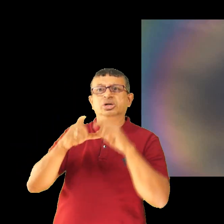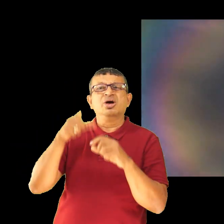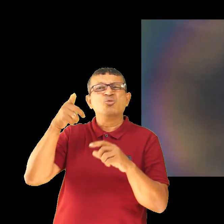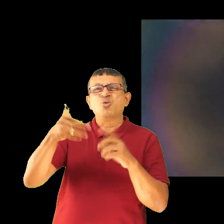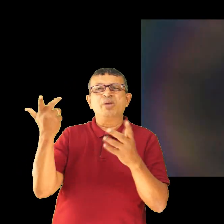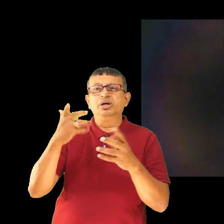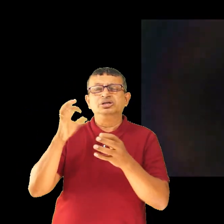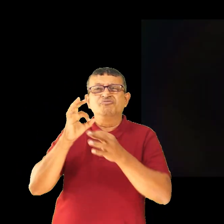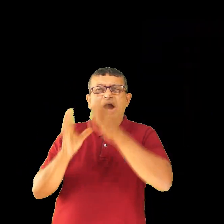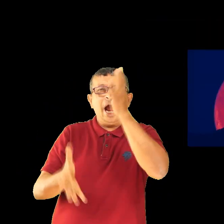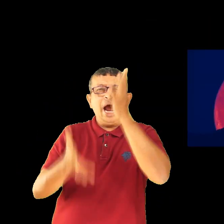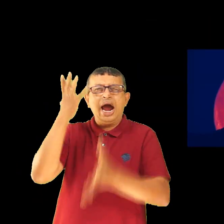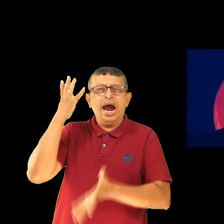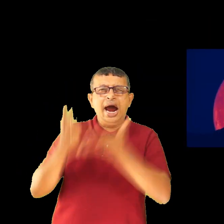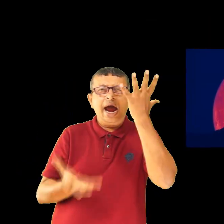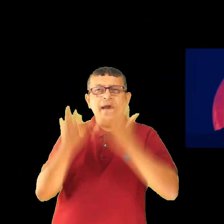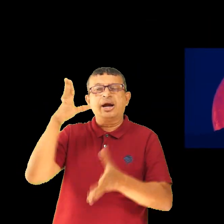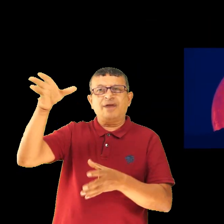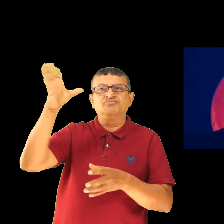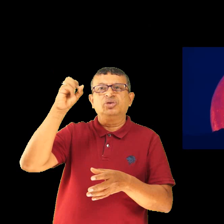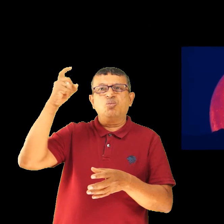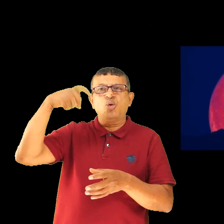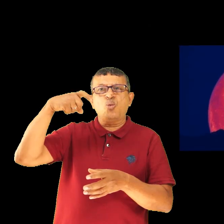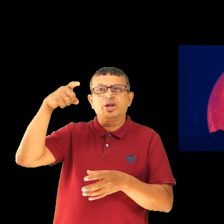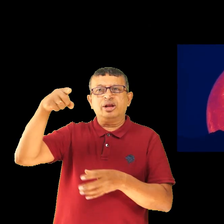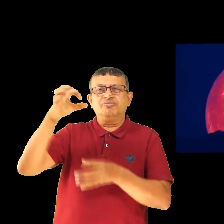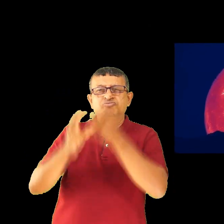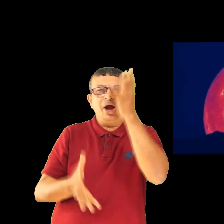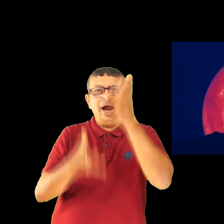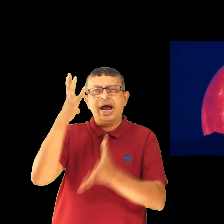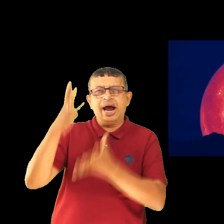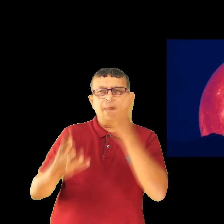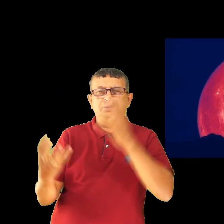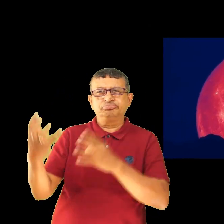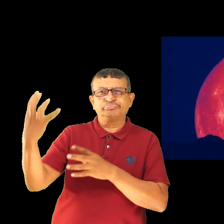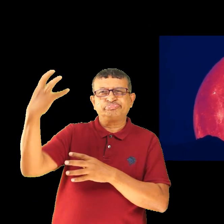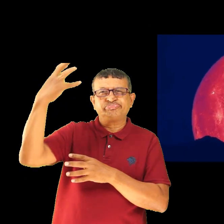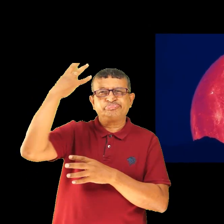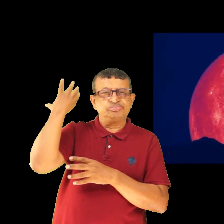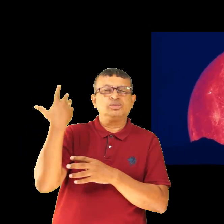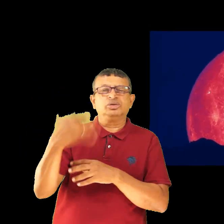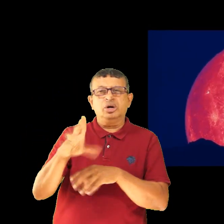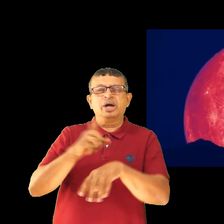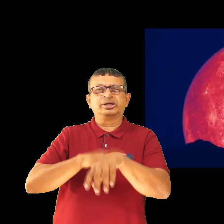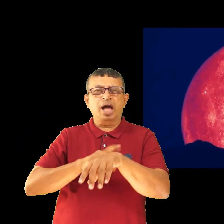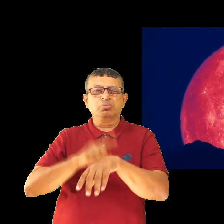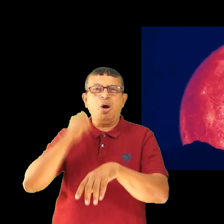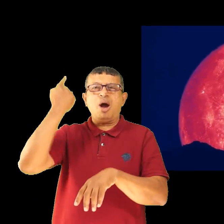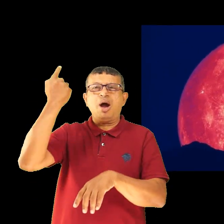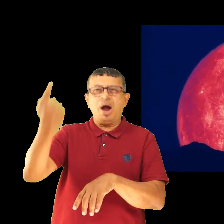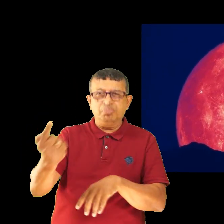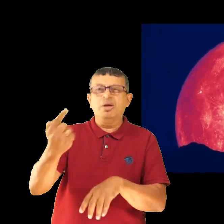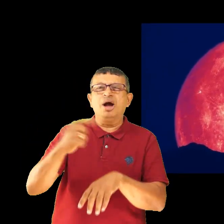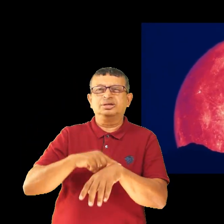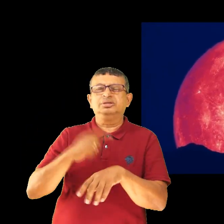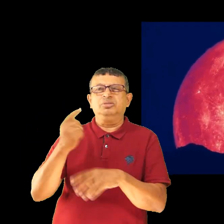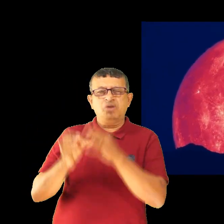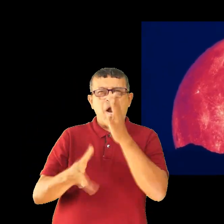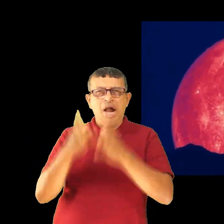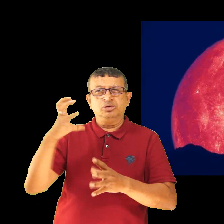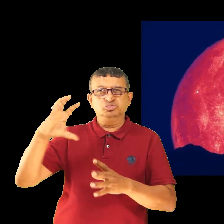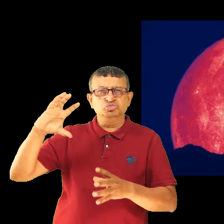amazing. Previously, there had also been a strawberry lunar eclipse, where the moon was like a